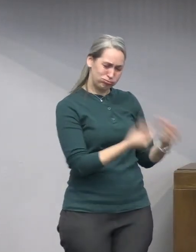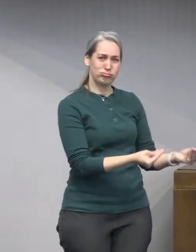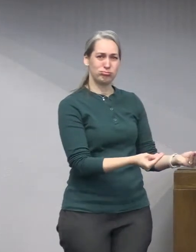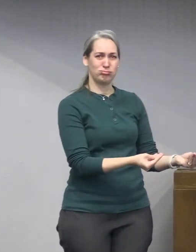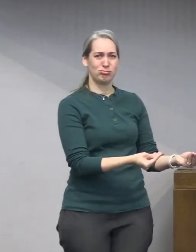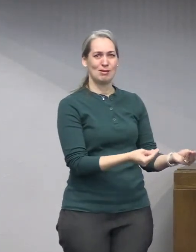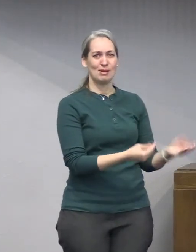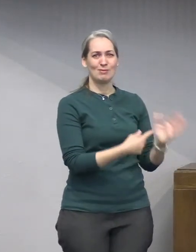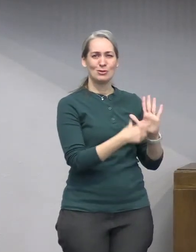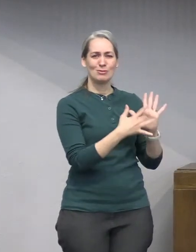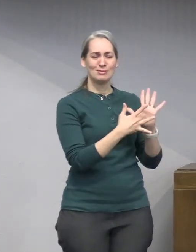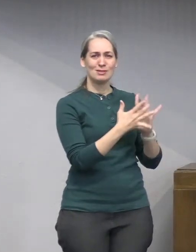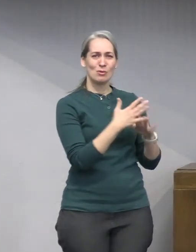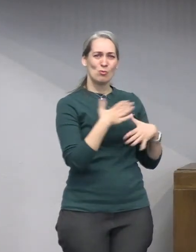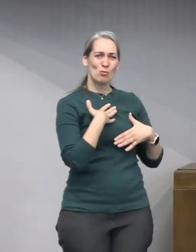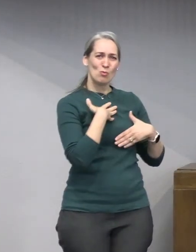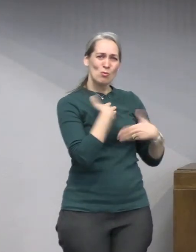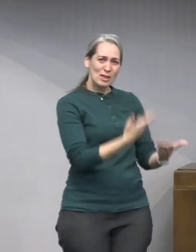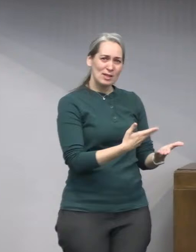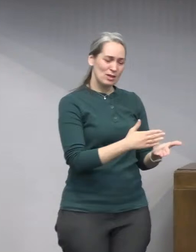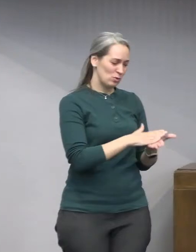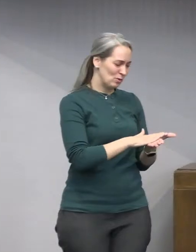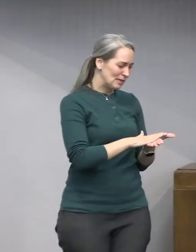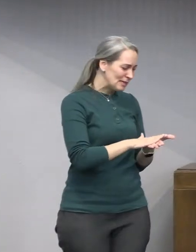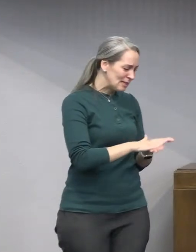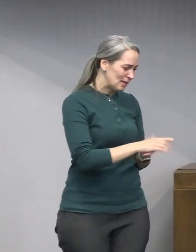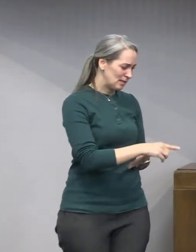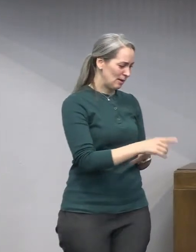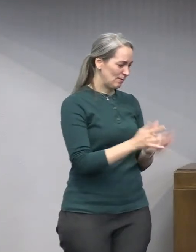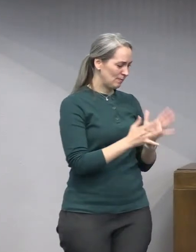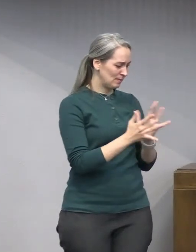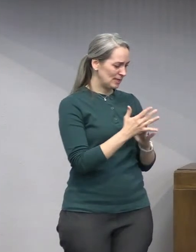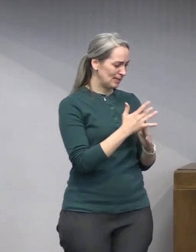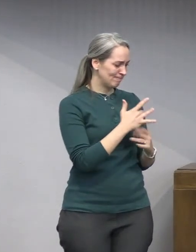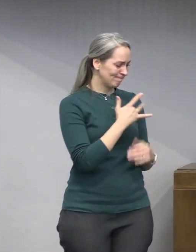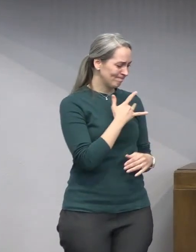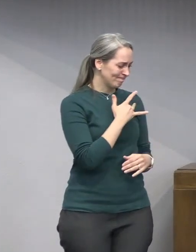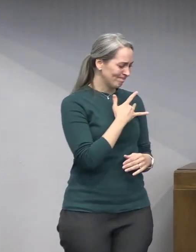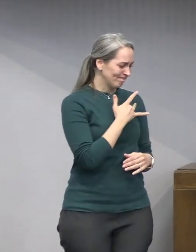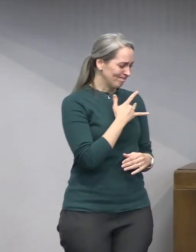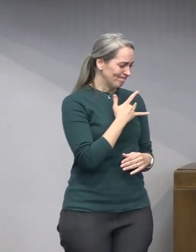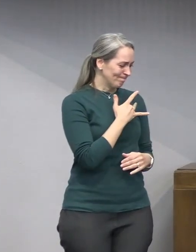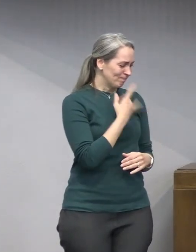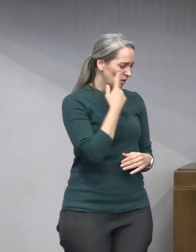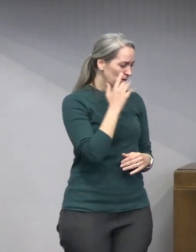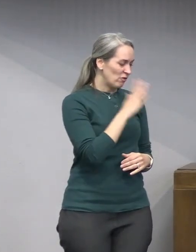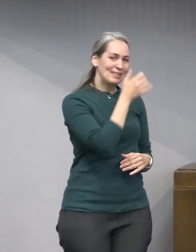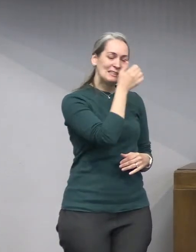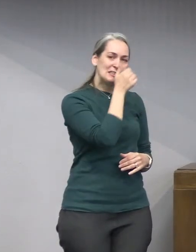shows Jesus' willingness to cleanse him, but also his compassion over his suffering.